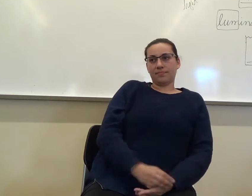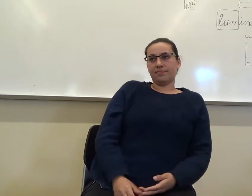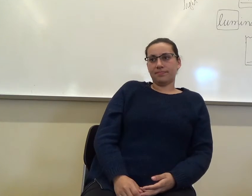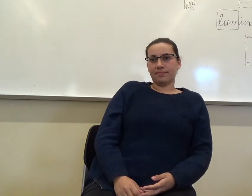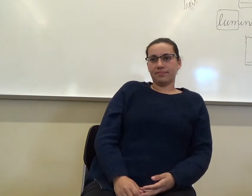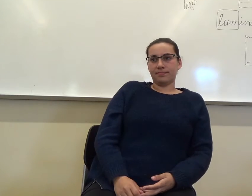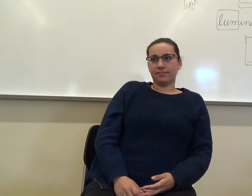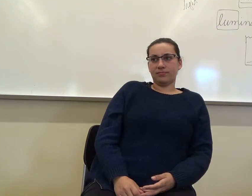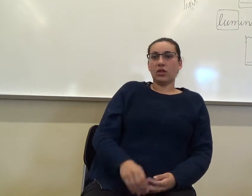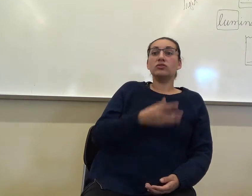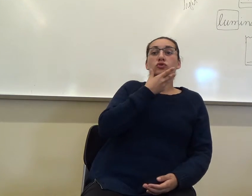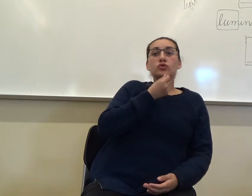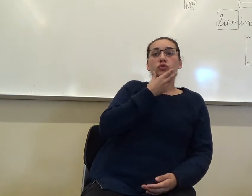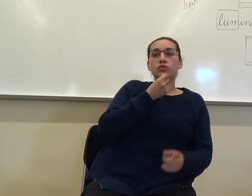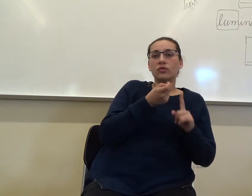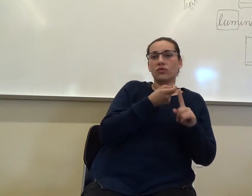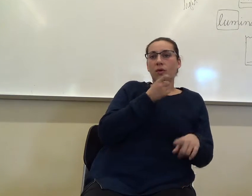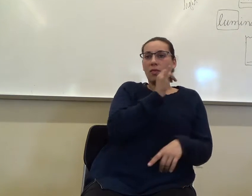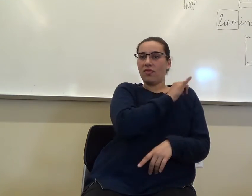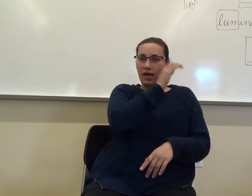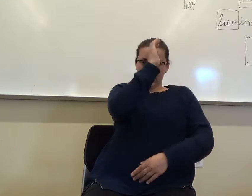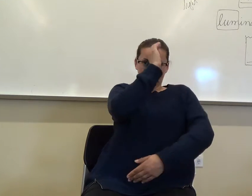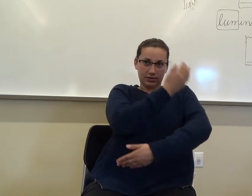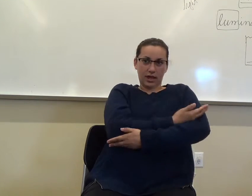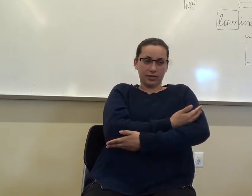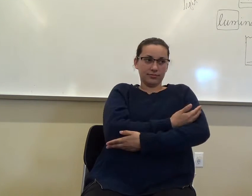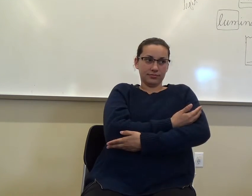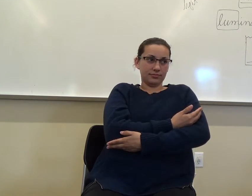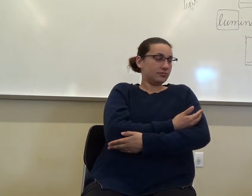Jews were descended from him. So this name came from, that's where it comes